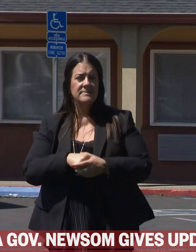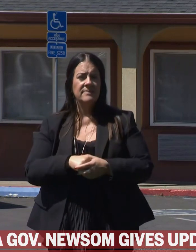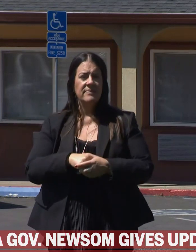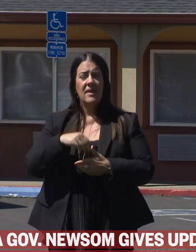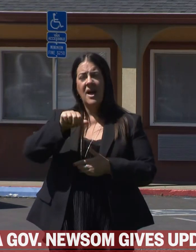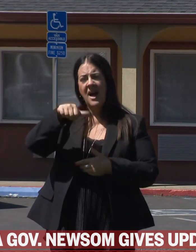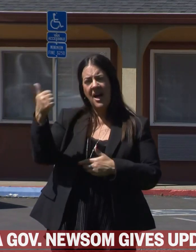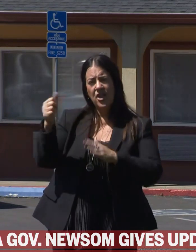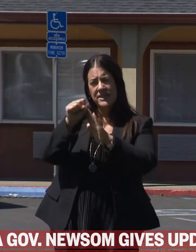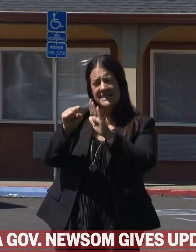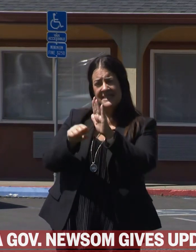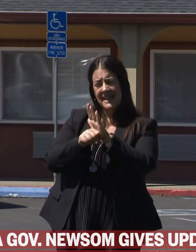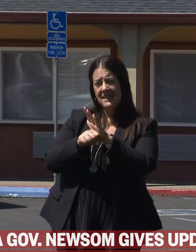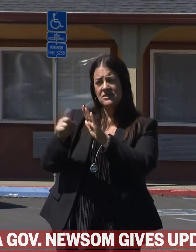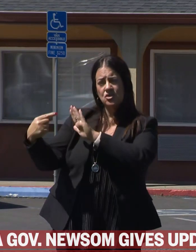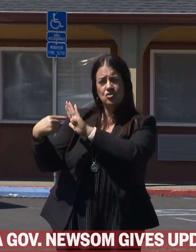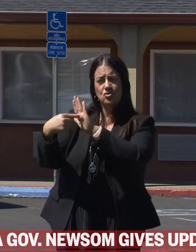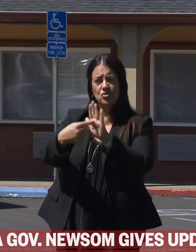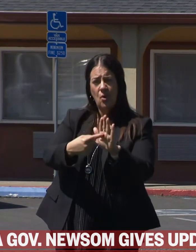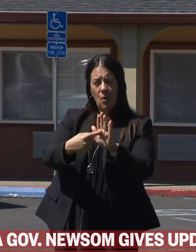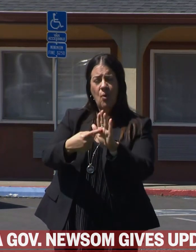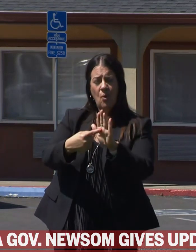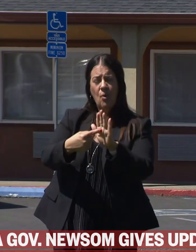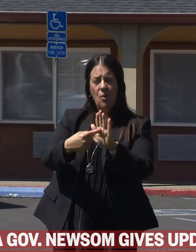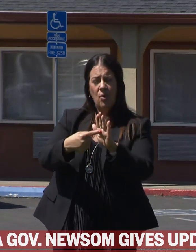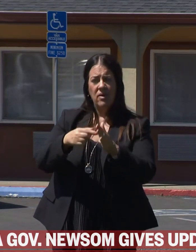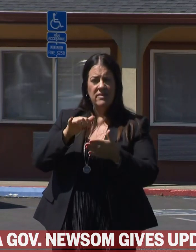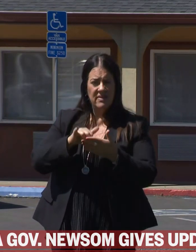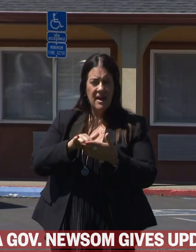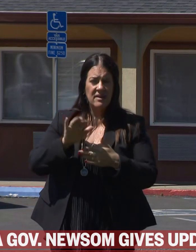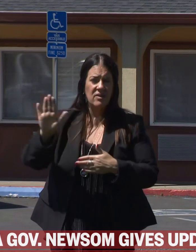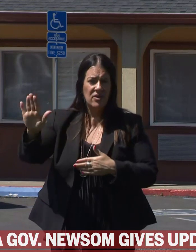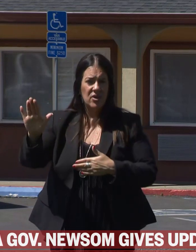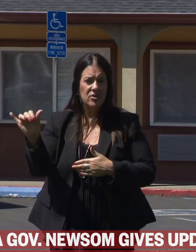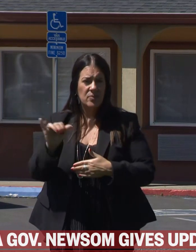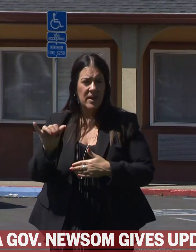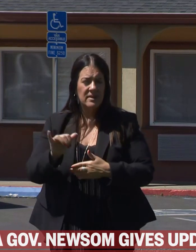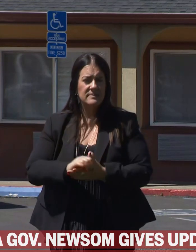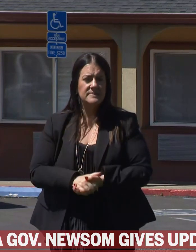show the state maybe having a peak in April. I'm wondering, why